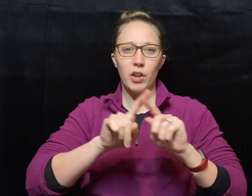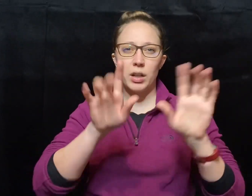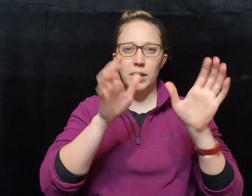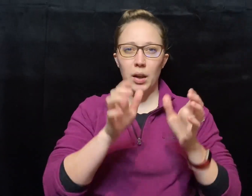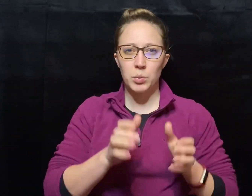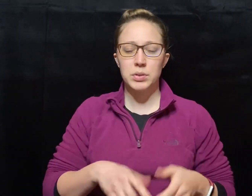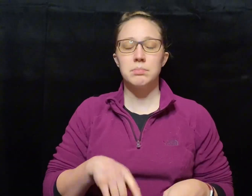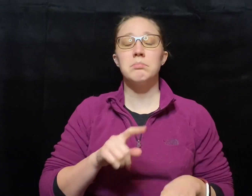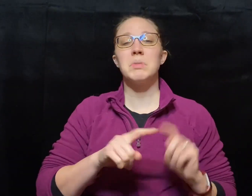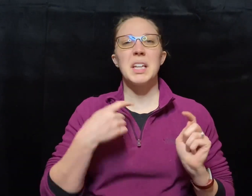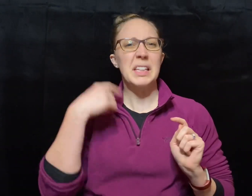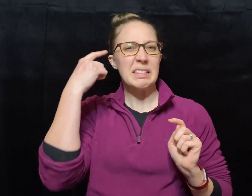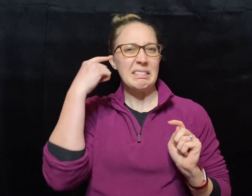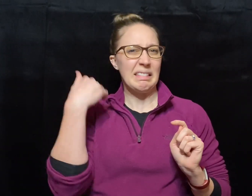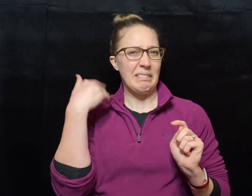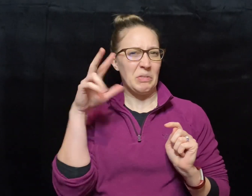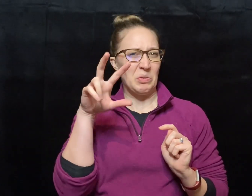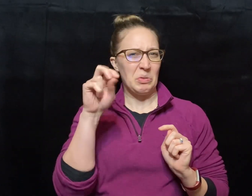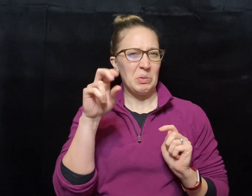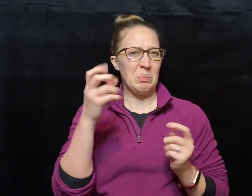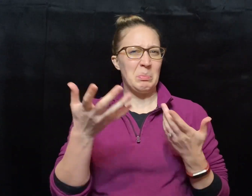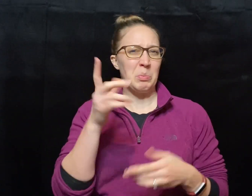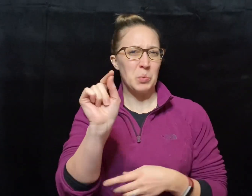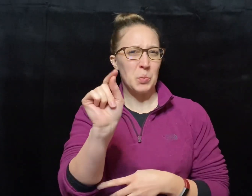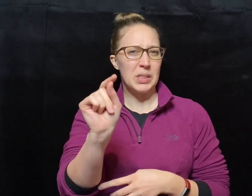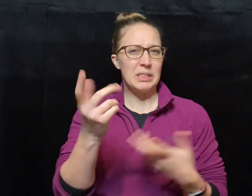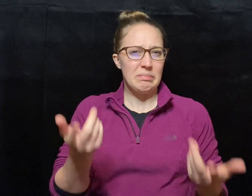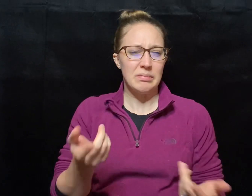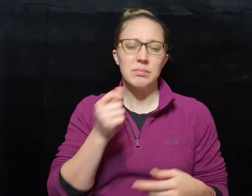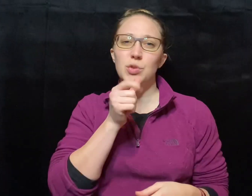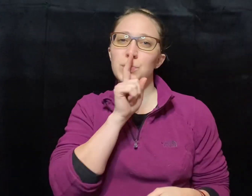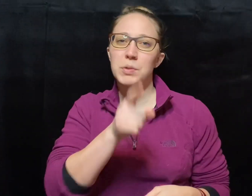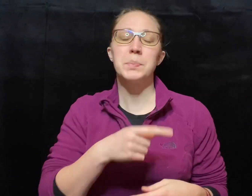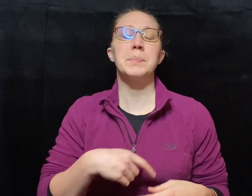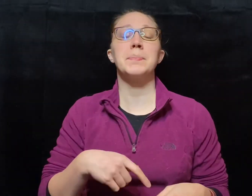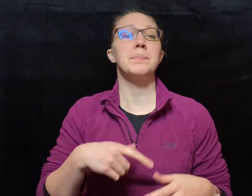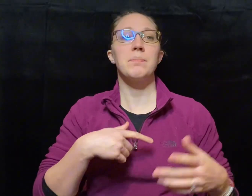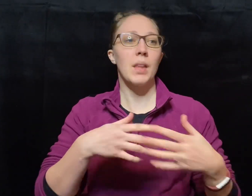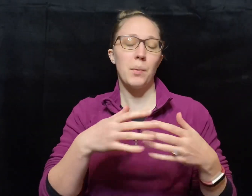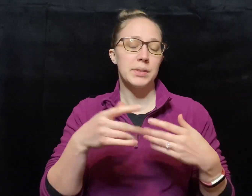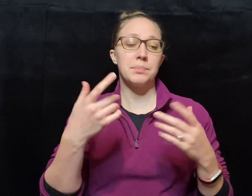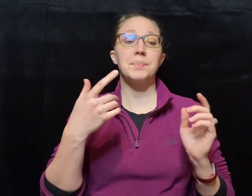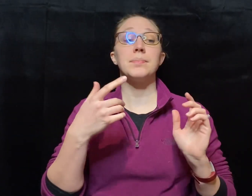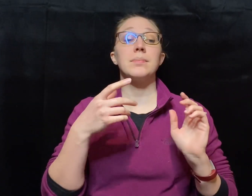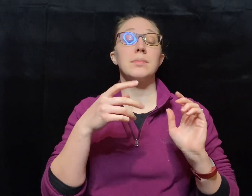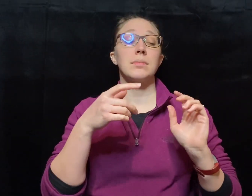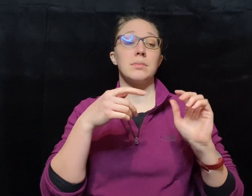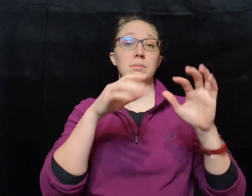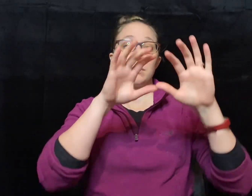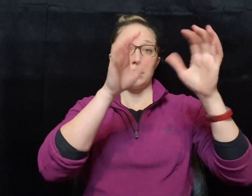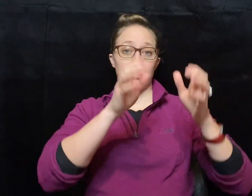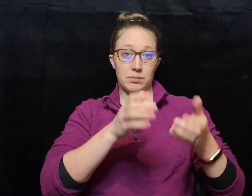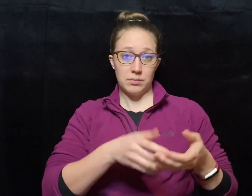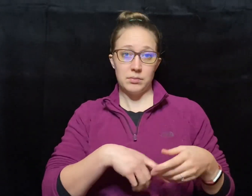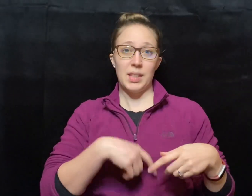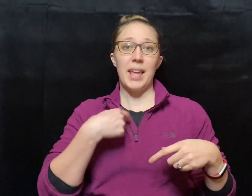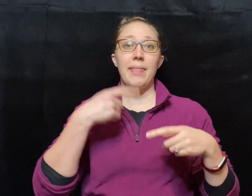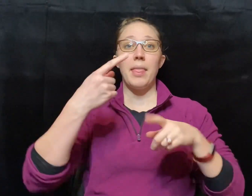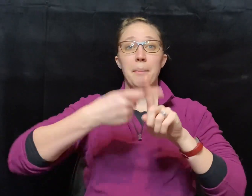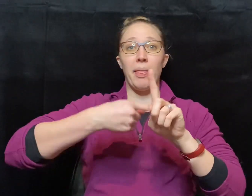another video explaining all of the categories that I have, but I think I have 30, maybe 20, but I think I have 30. I'm not sure. I digress.